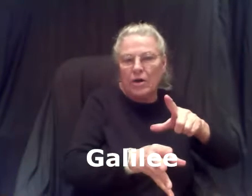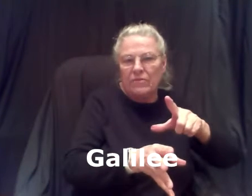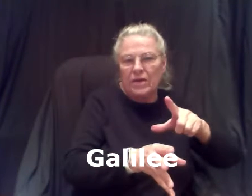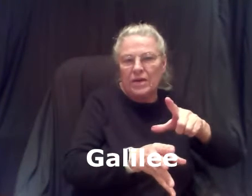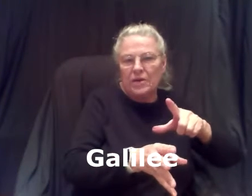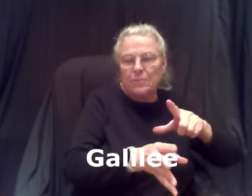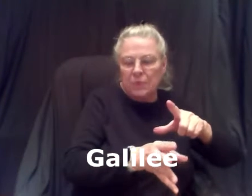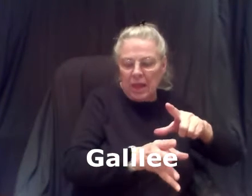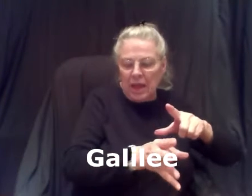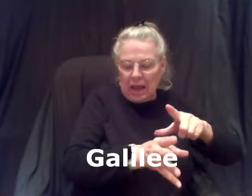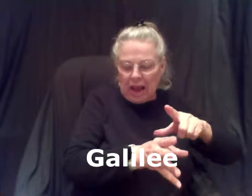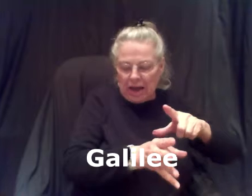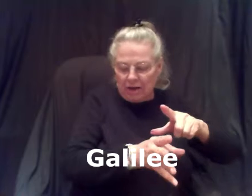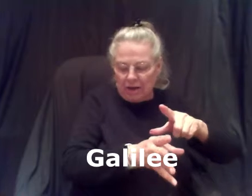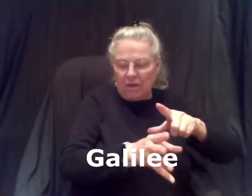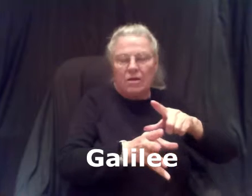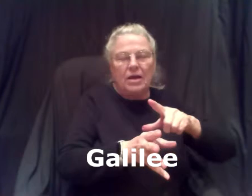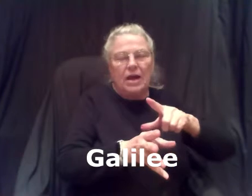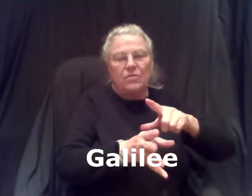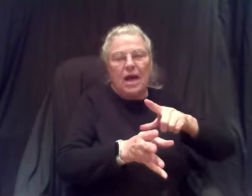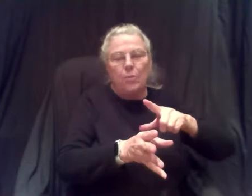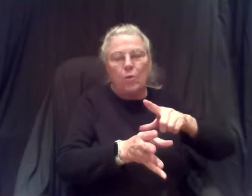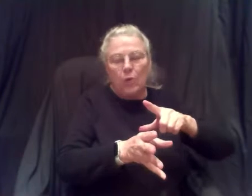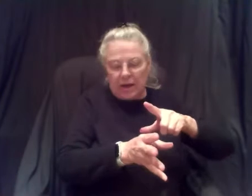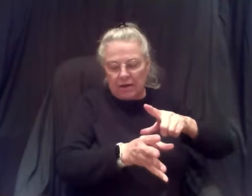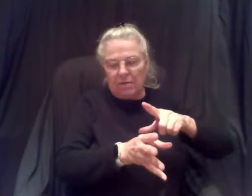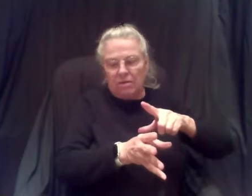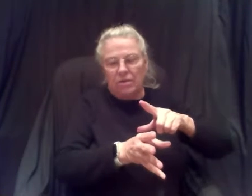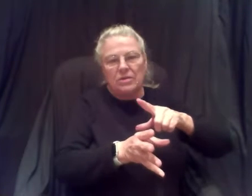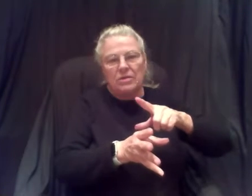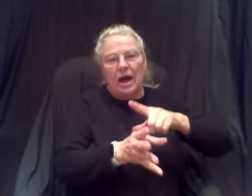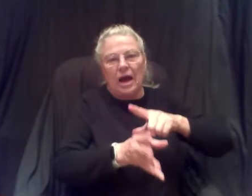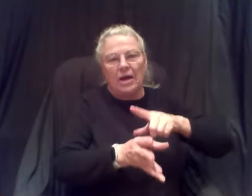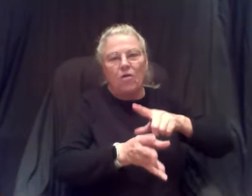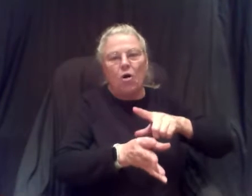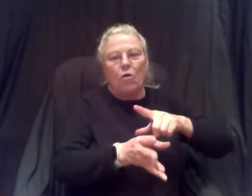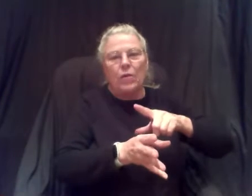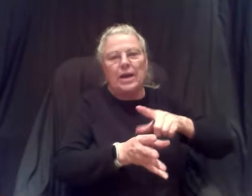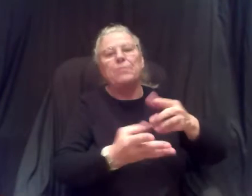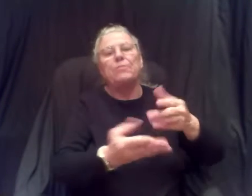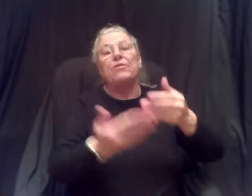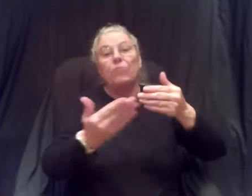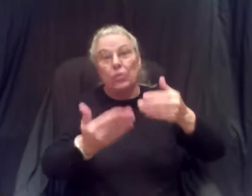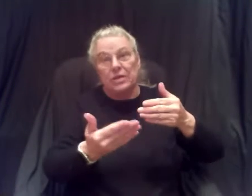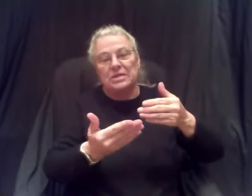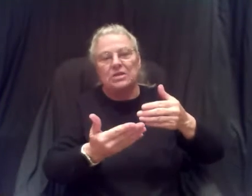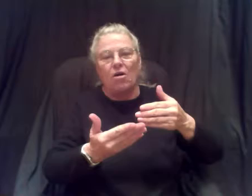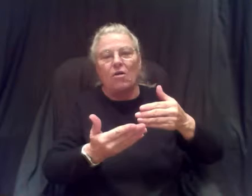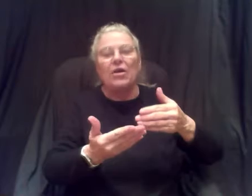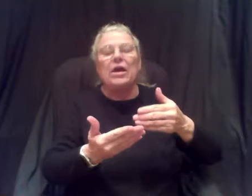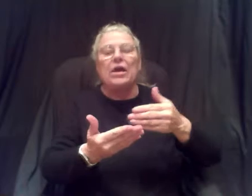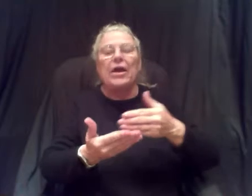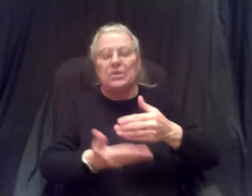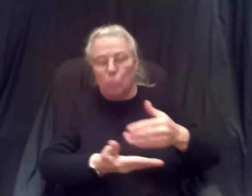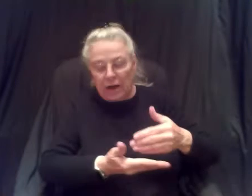it, and at that point, I have already, before this song, explained to